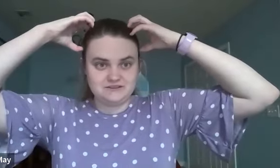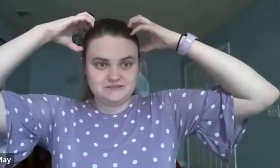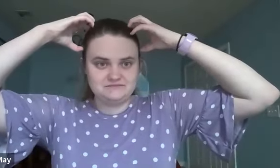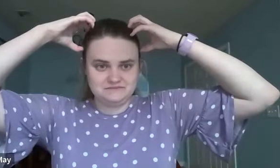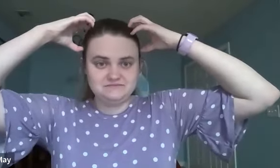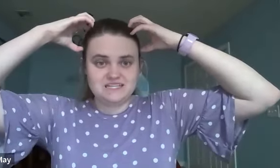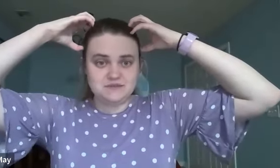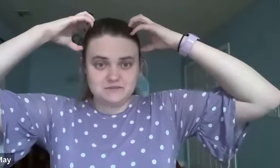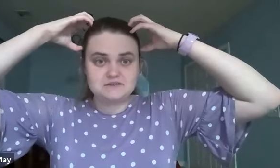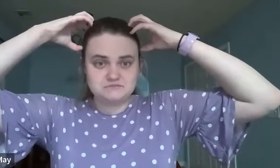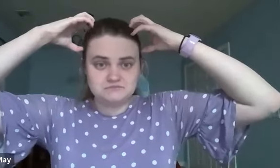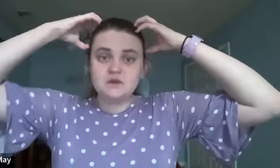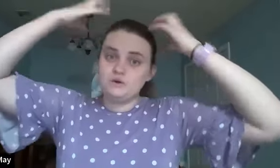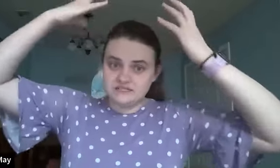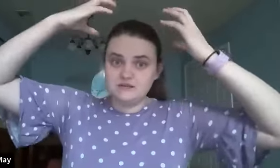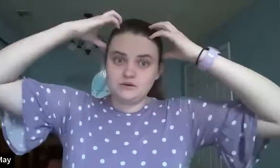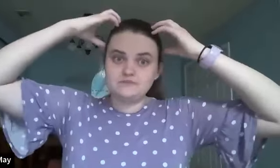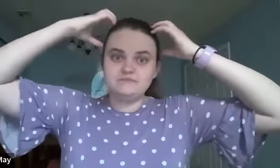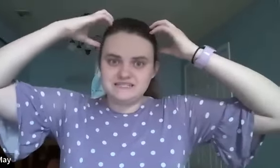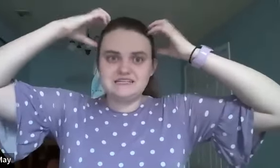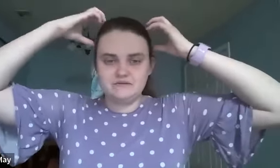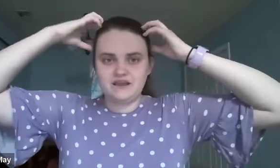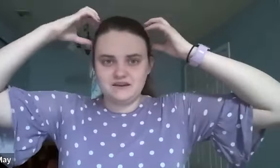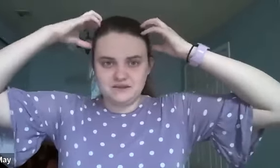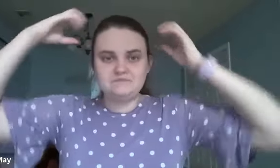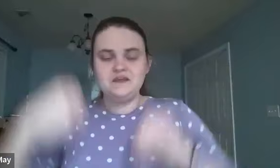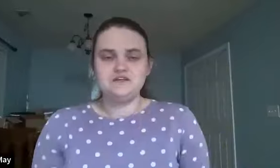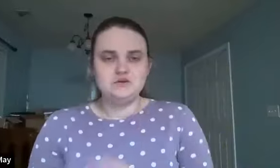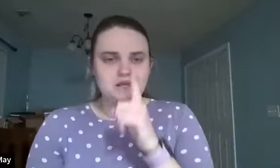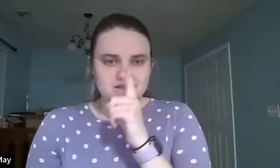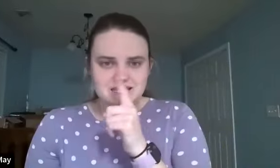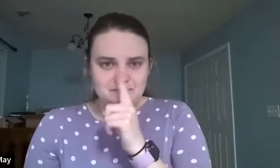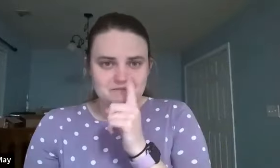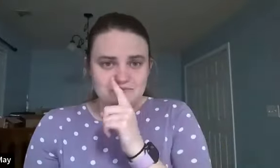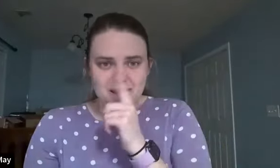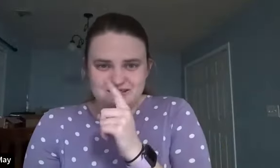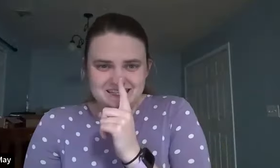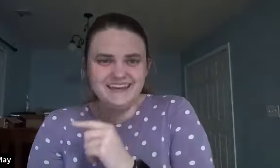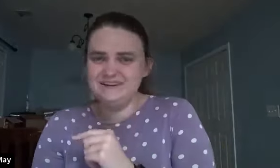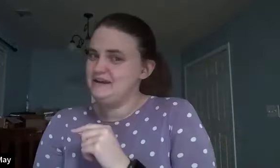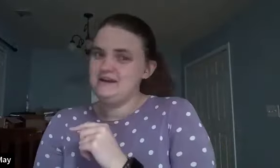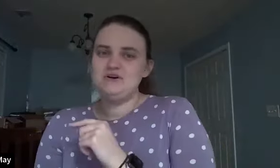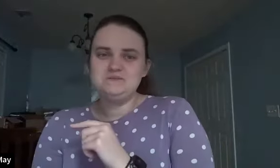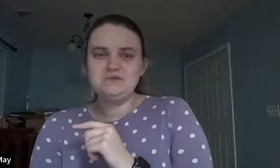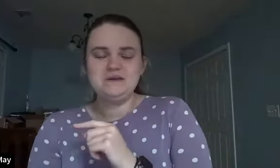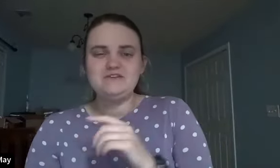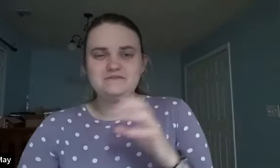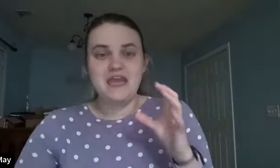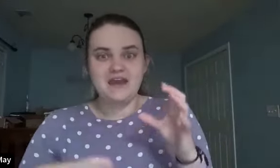ears. That's Mickey Mouse. Or Disney World, Disney, that kind of thing. You would not say mouse. Most people, either if they have to,